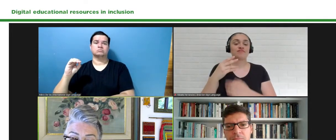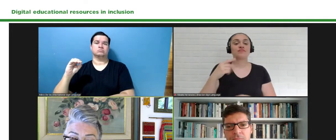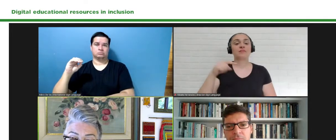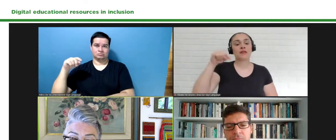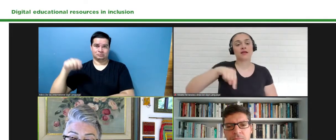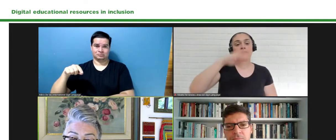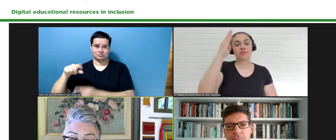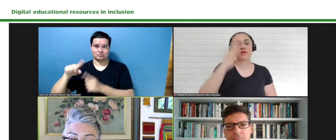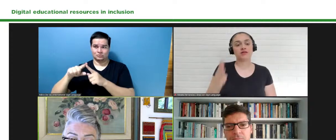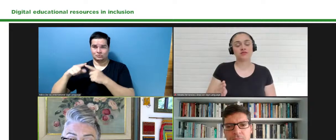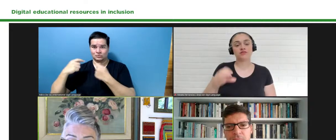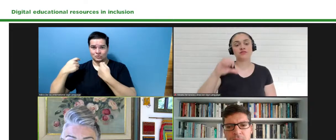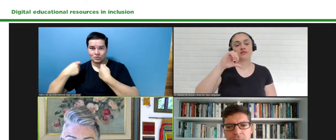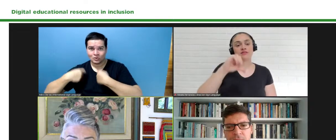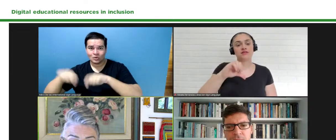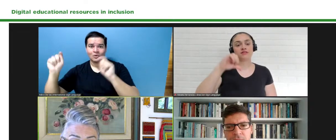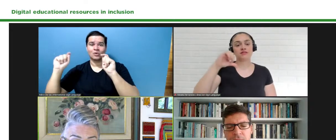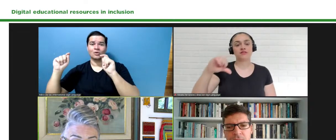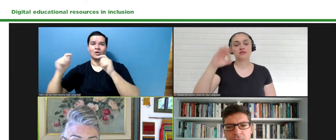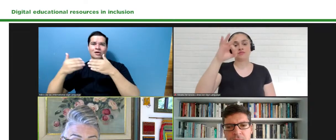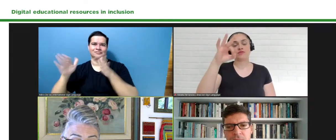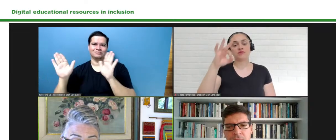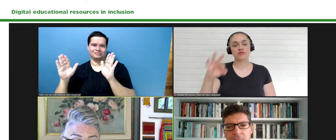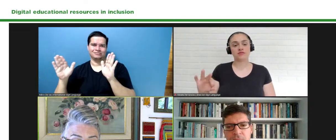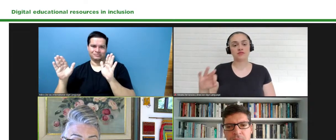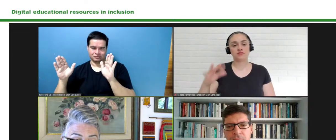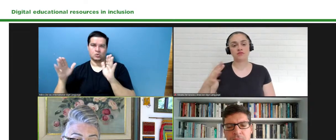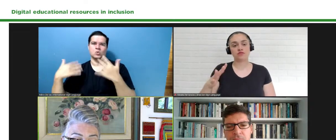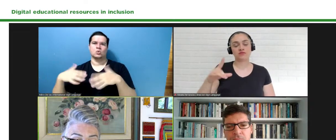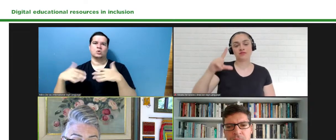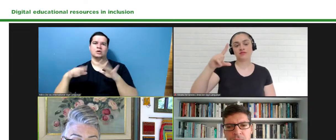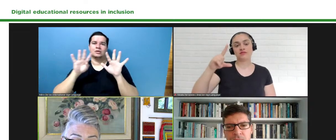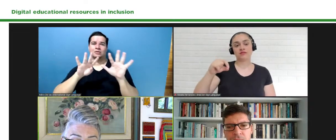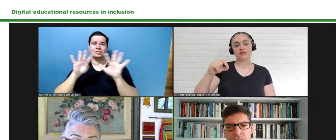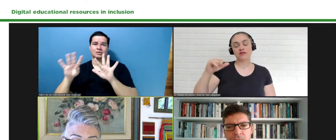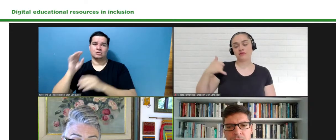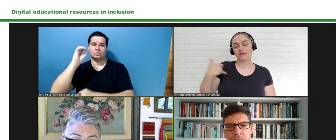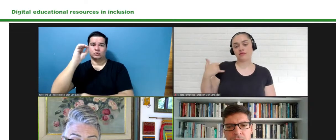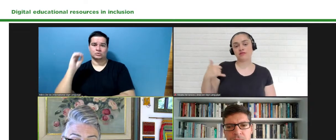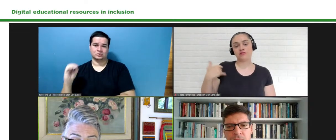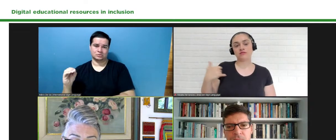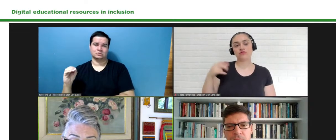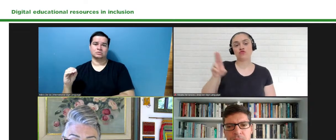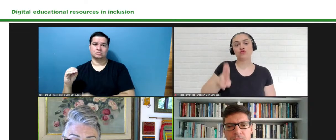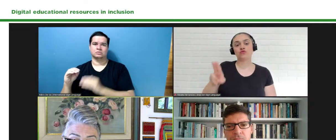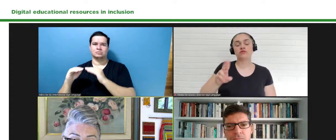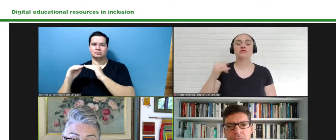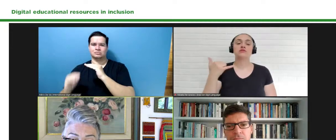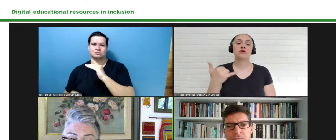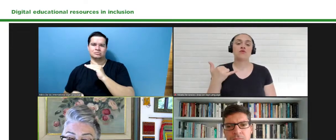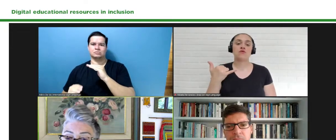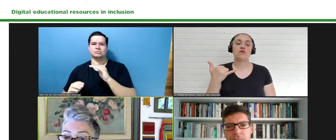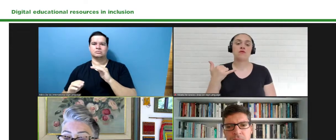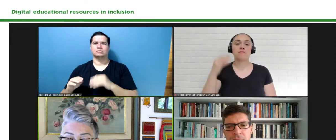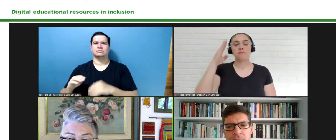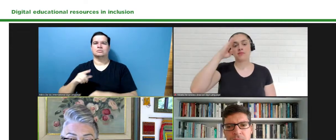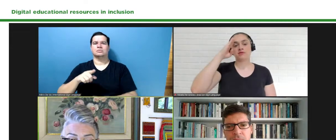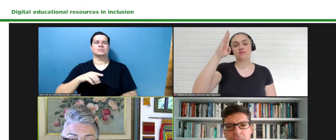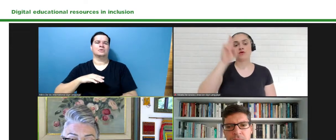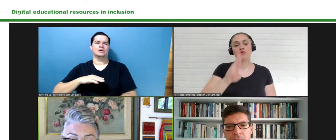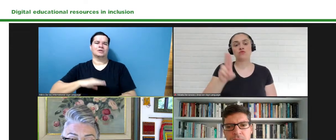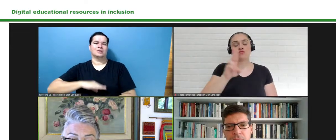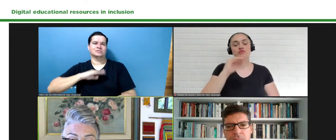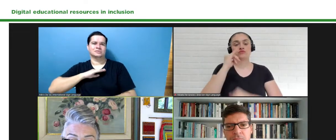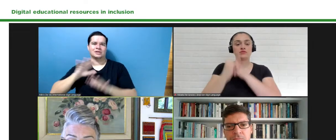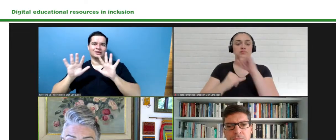99% of the population over 10 years of age uses the cell phone as the main means to internet